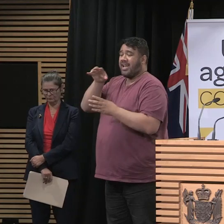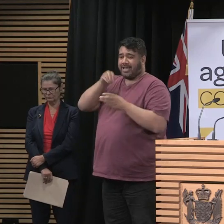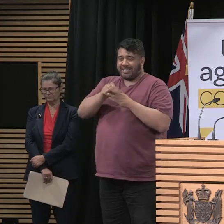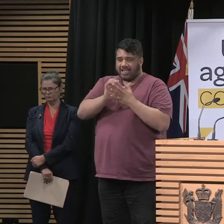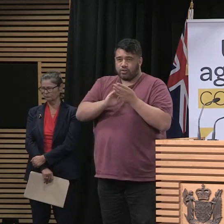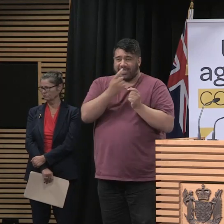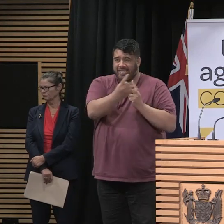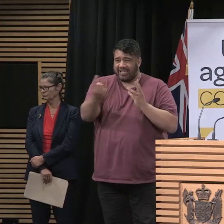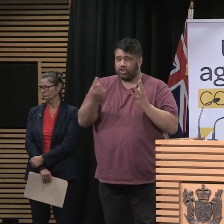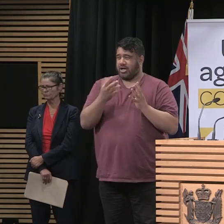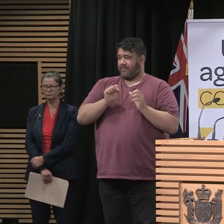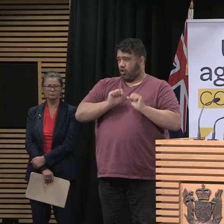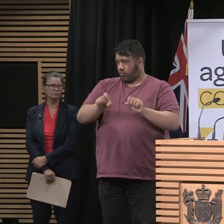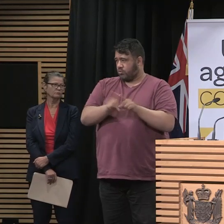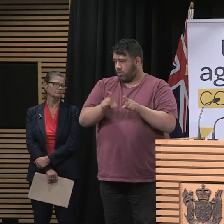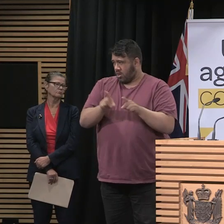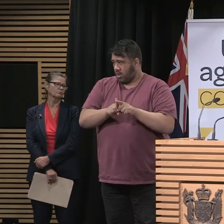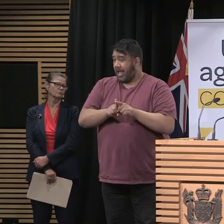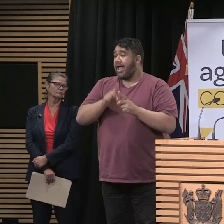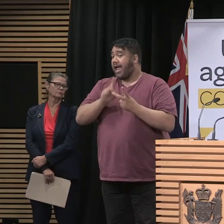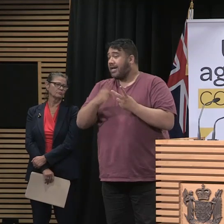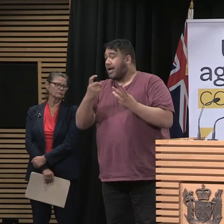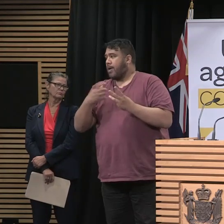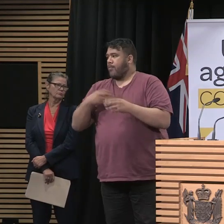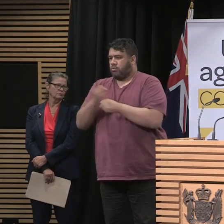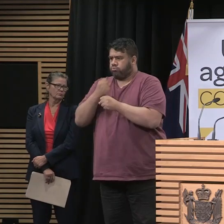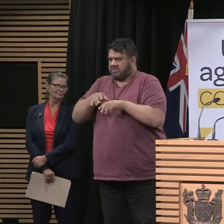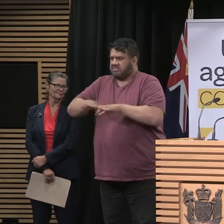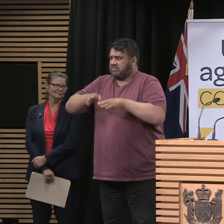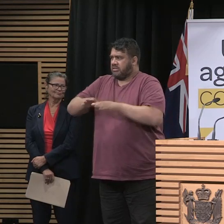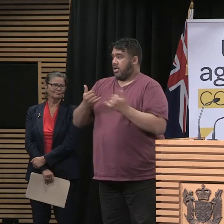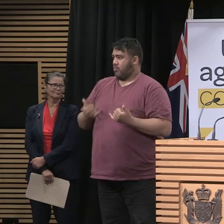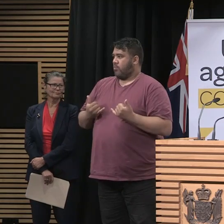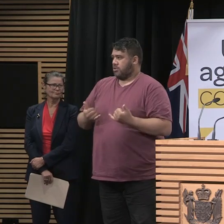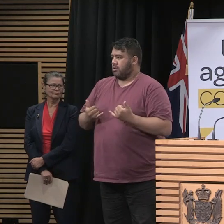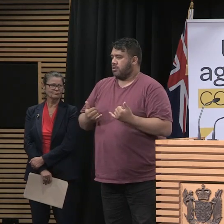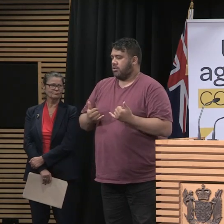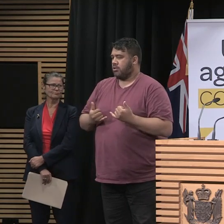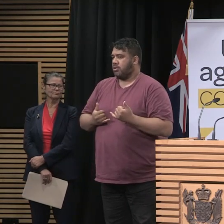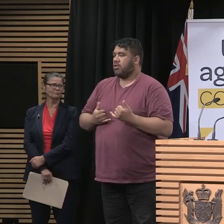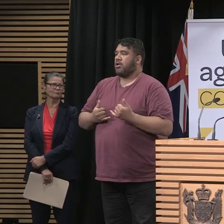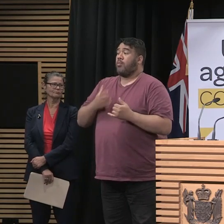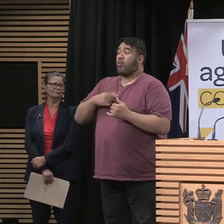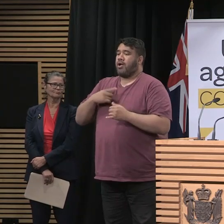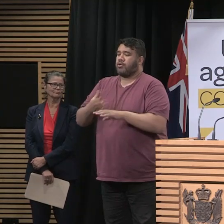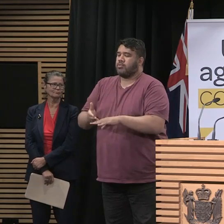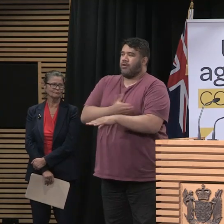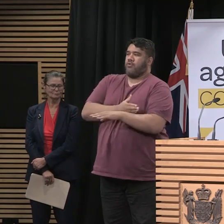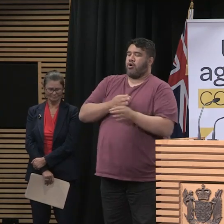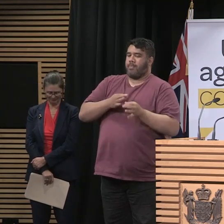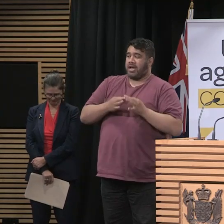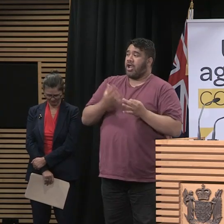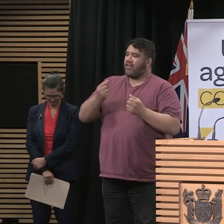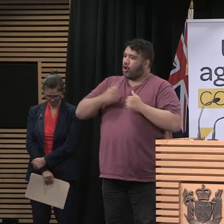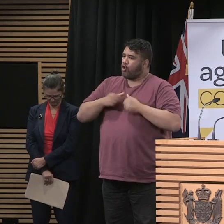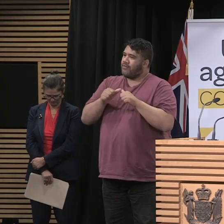and we have a lot more being manufactured at this point in time, with the good fortune of having, or the good planning of having our own